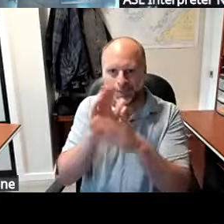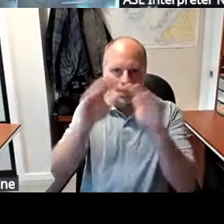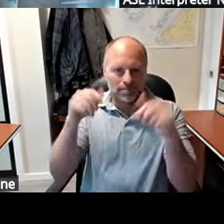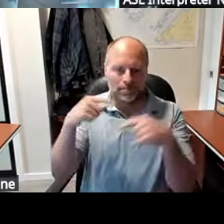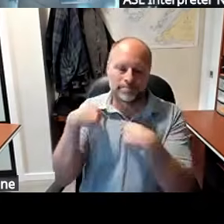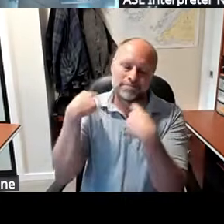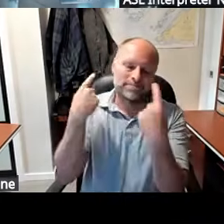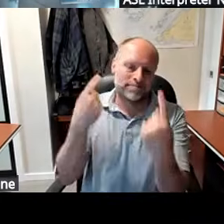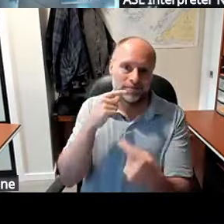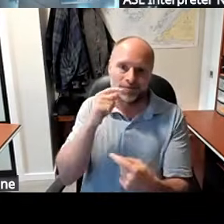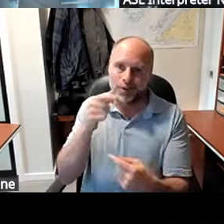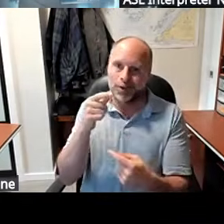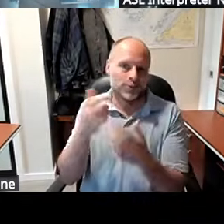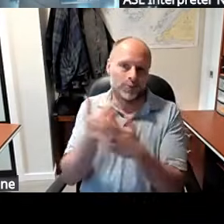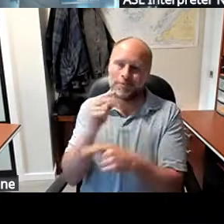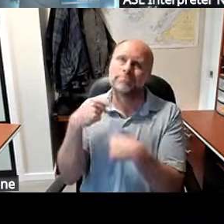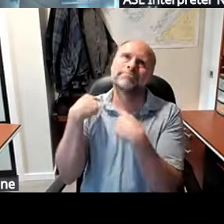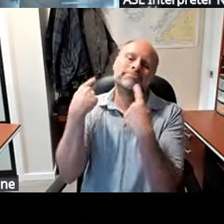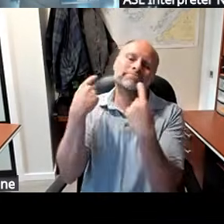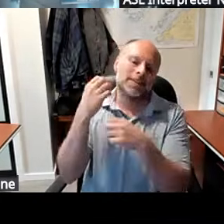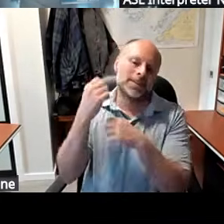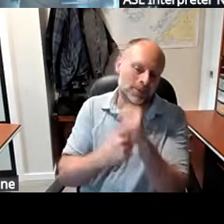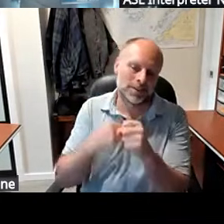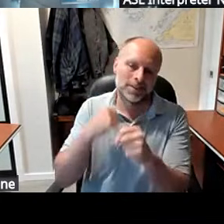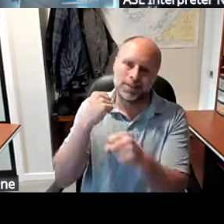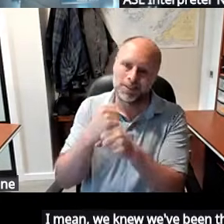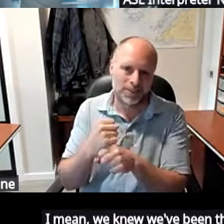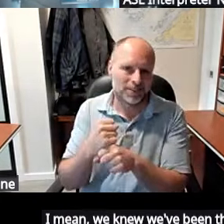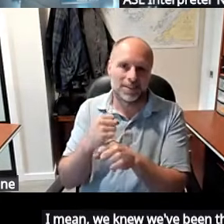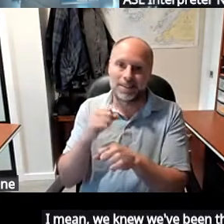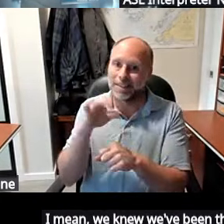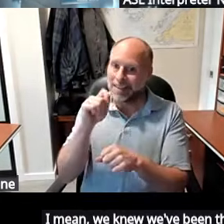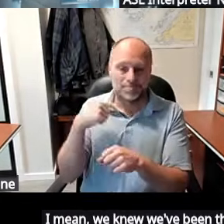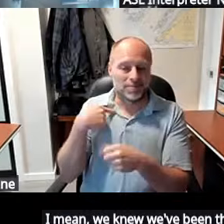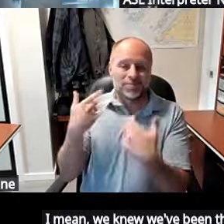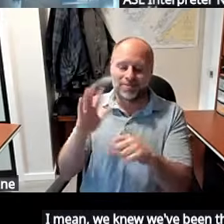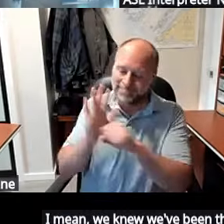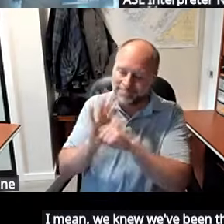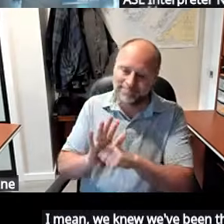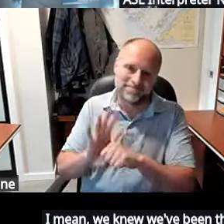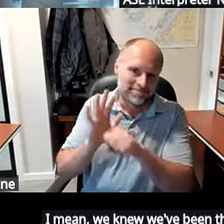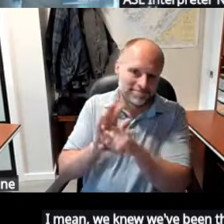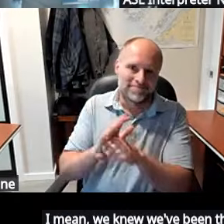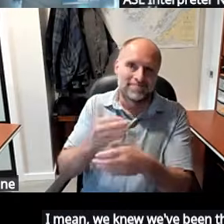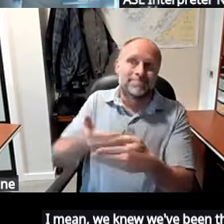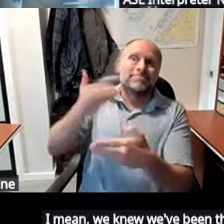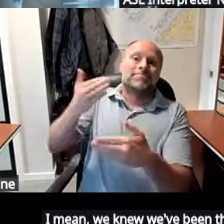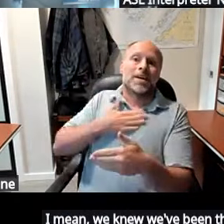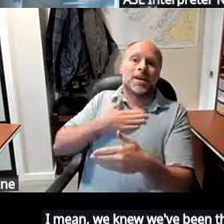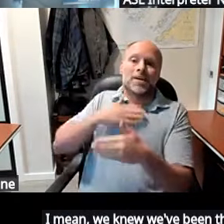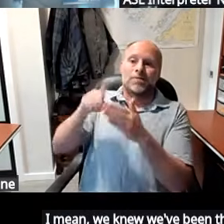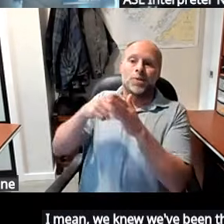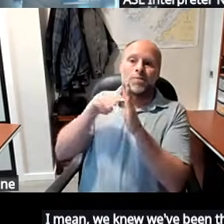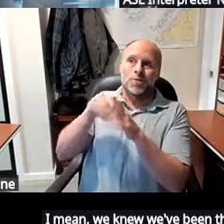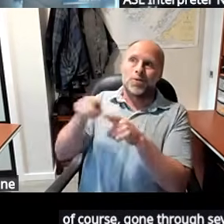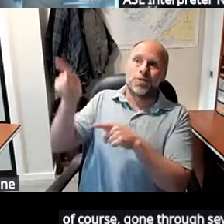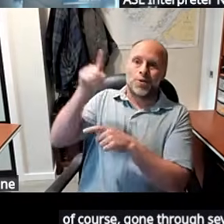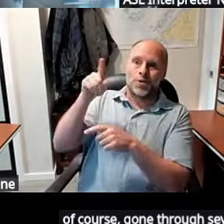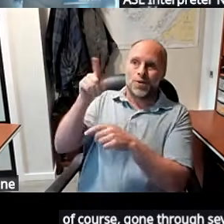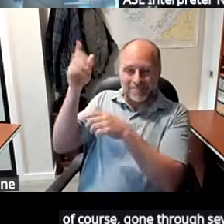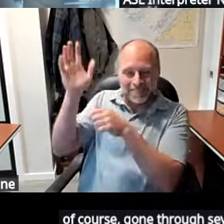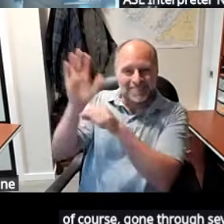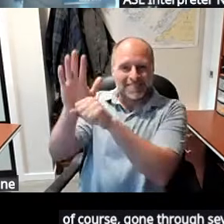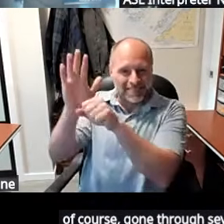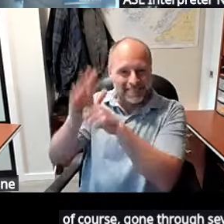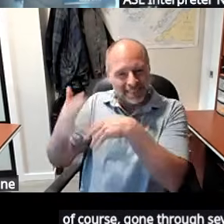been through the deaf education system. So we have, of course, gone through several of those struggles over the years, and I've continued to advocate